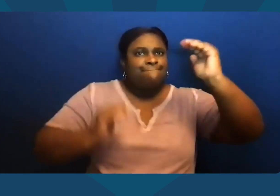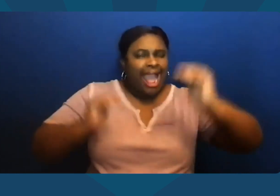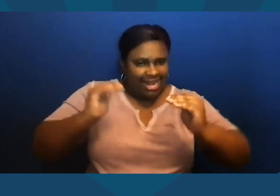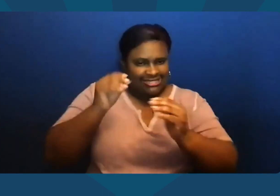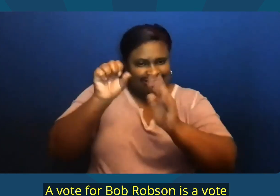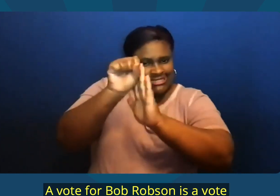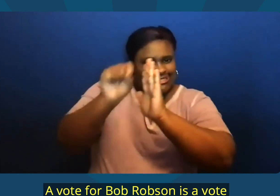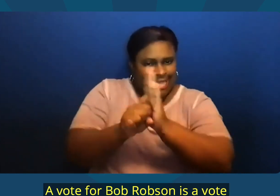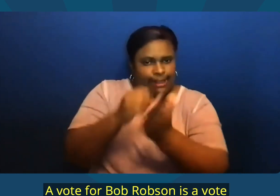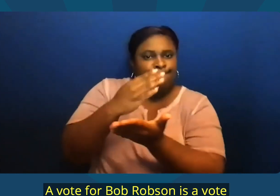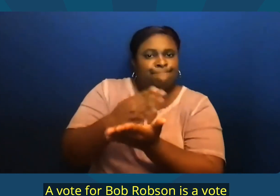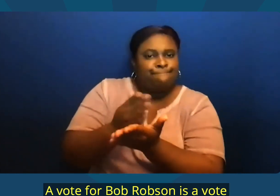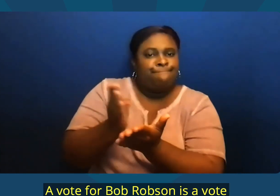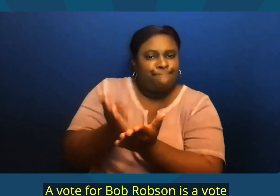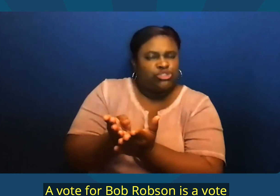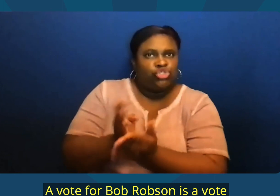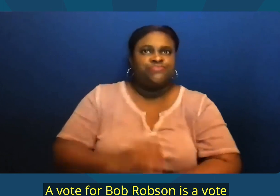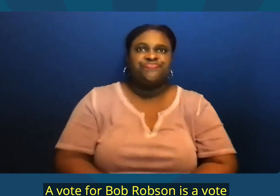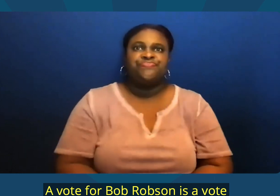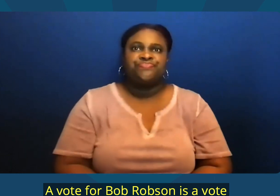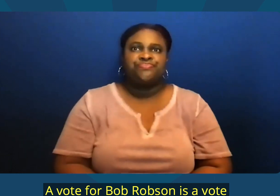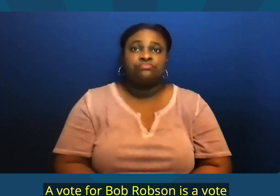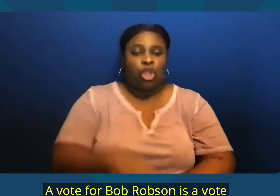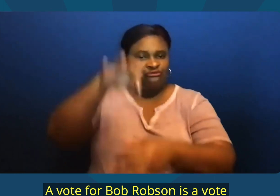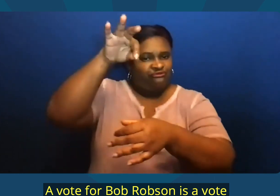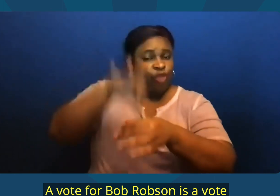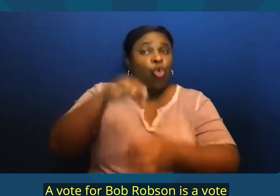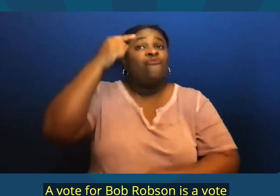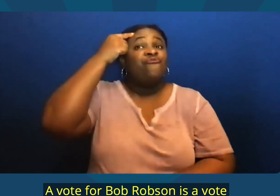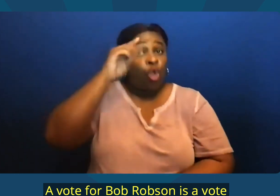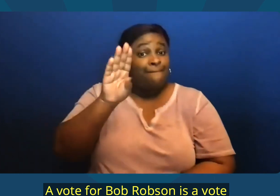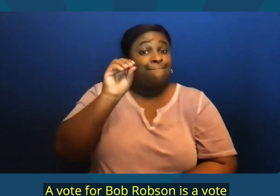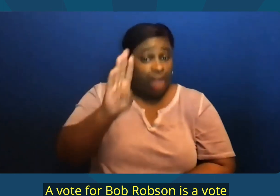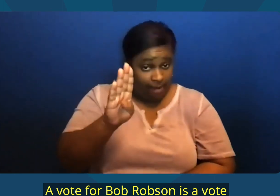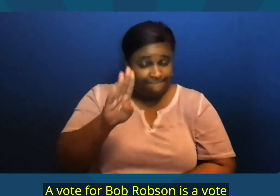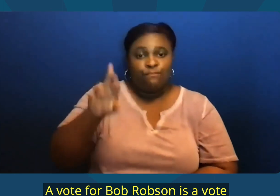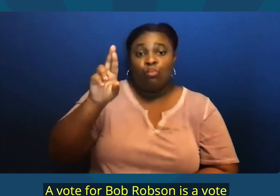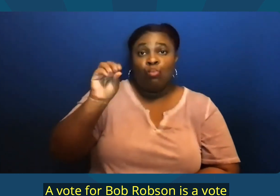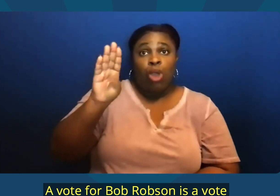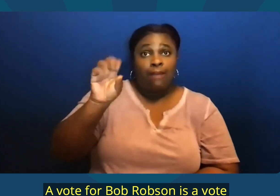A vote for Bob Robson is a vote for leadership